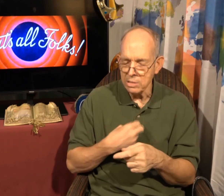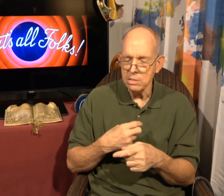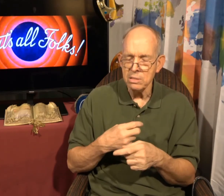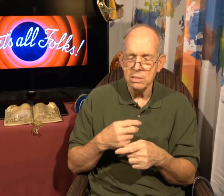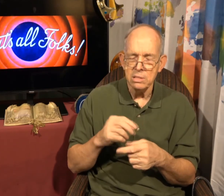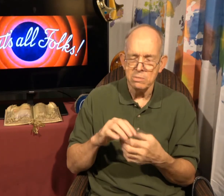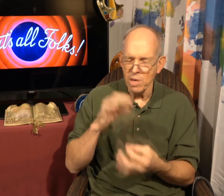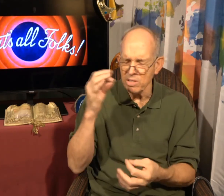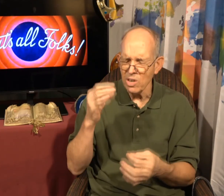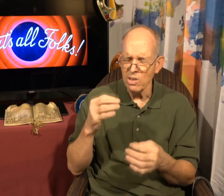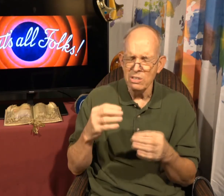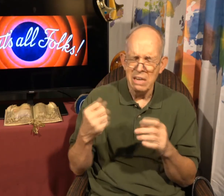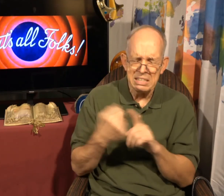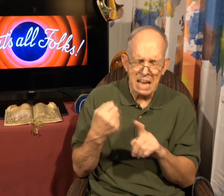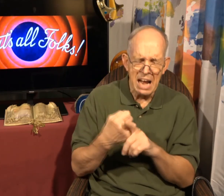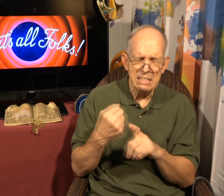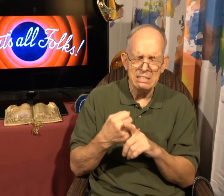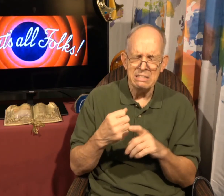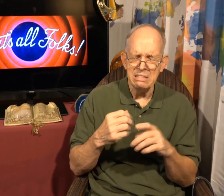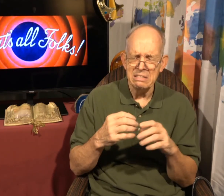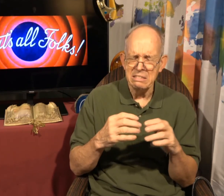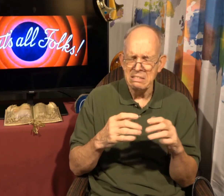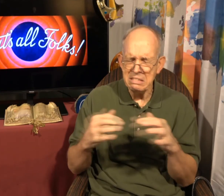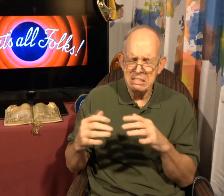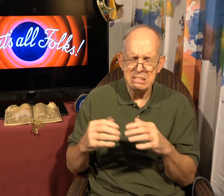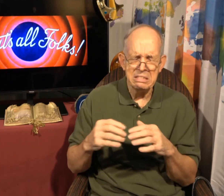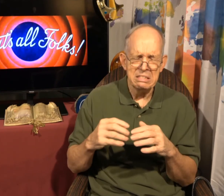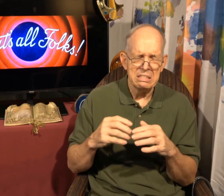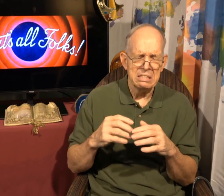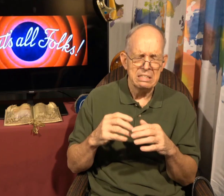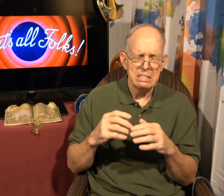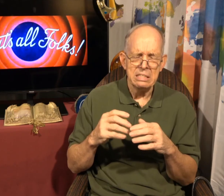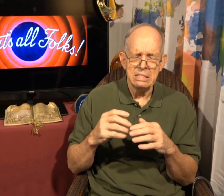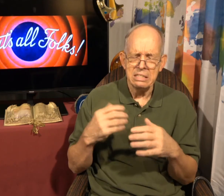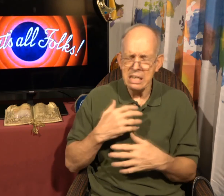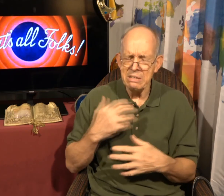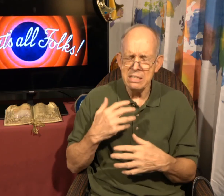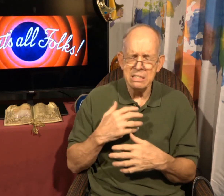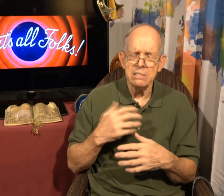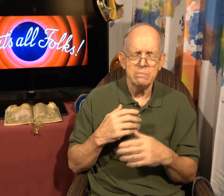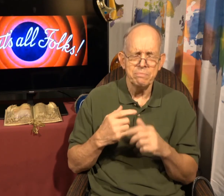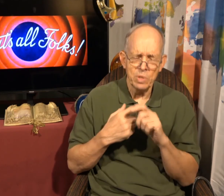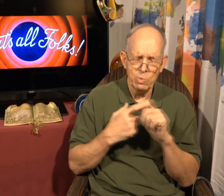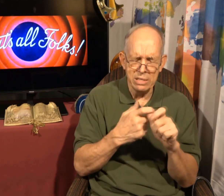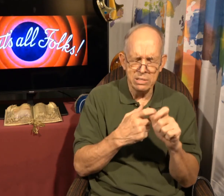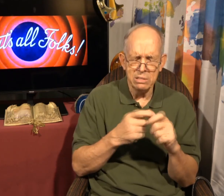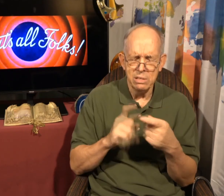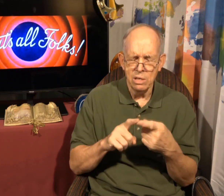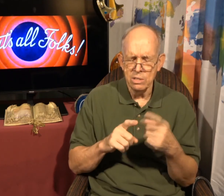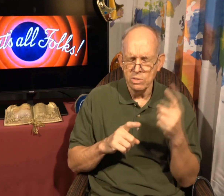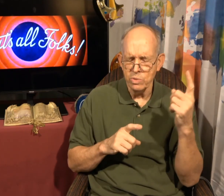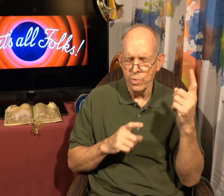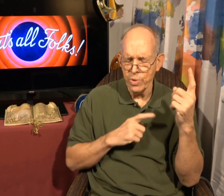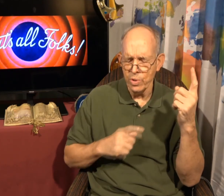So pray that help us trust you. If it happens to us, trust your attack.